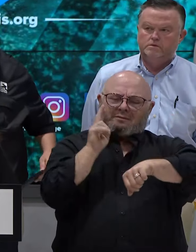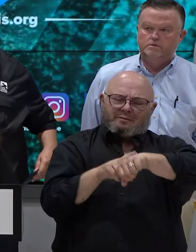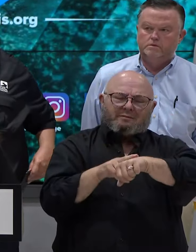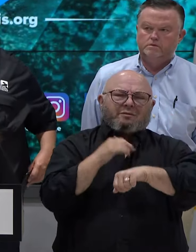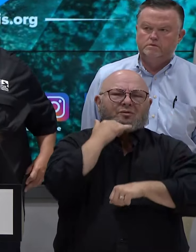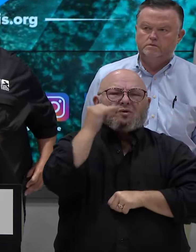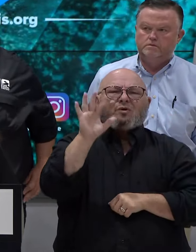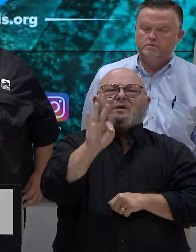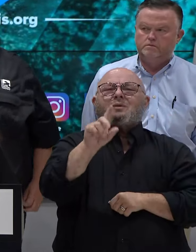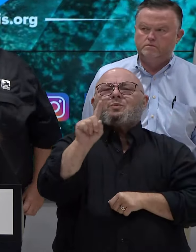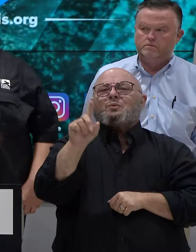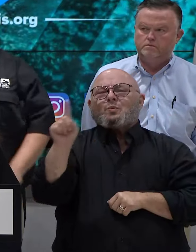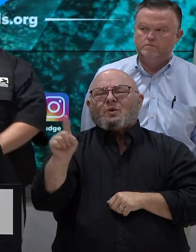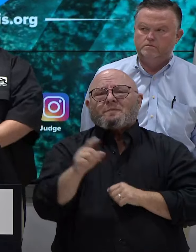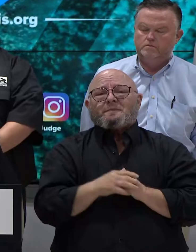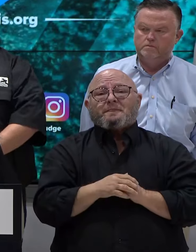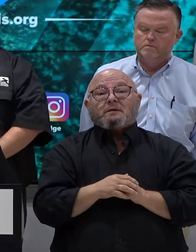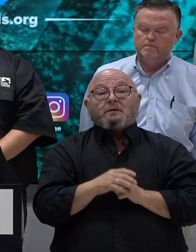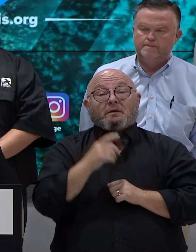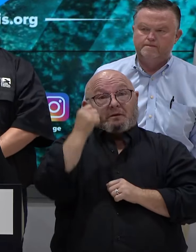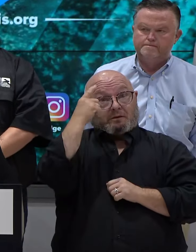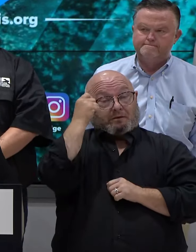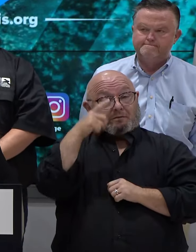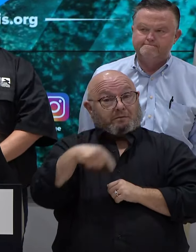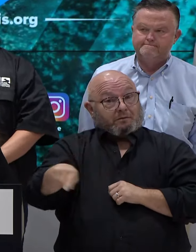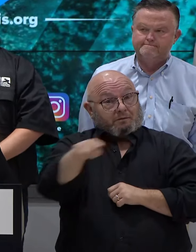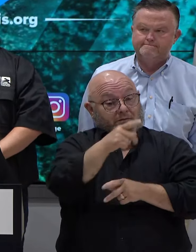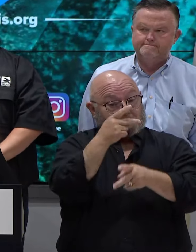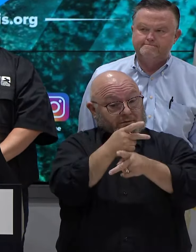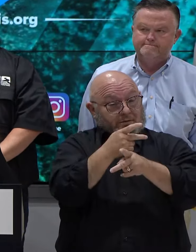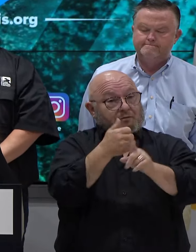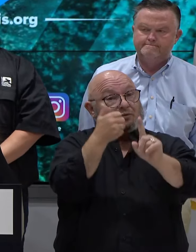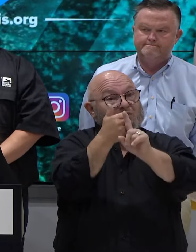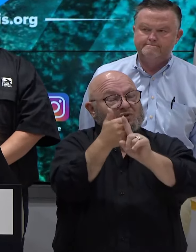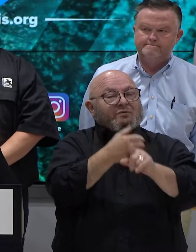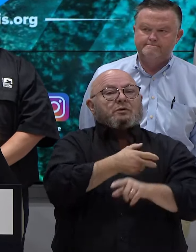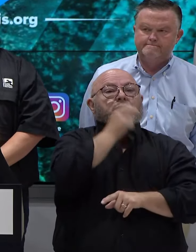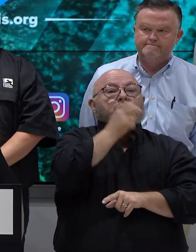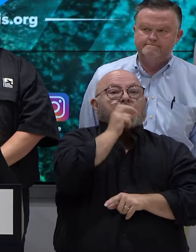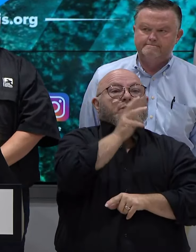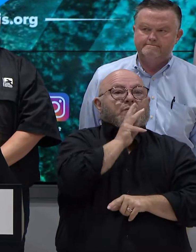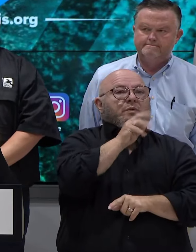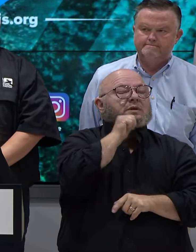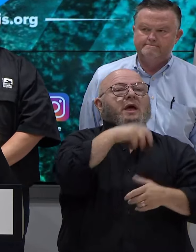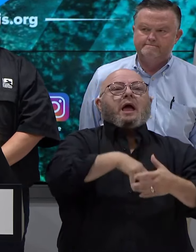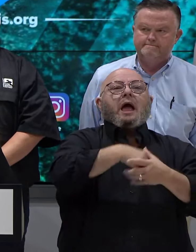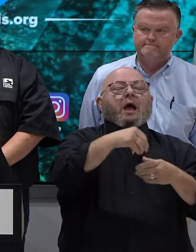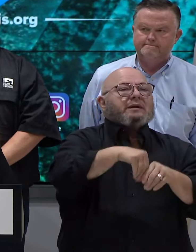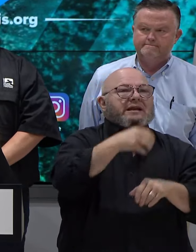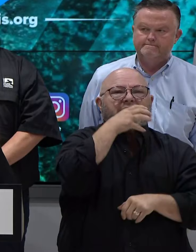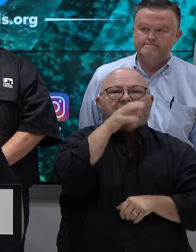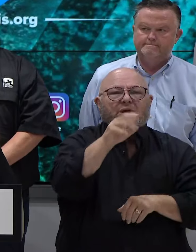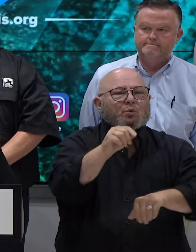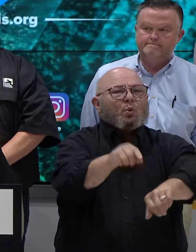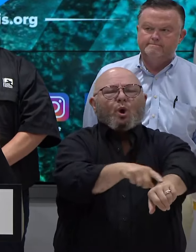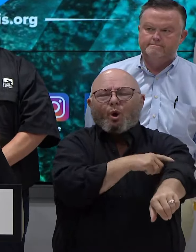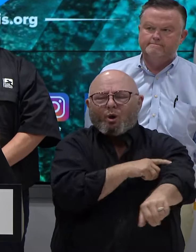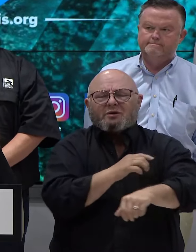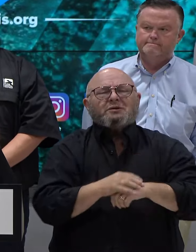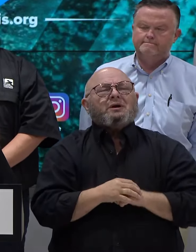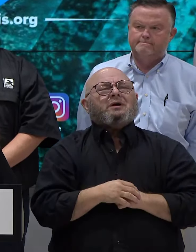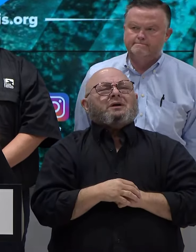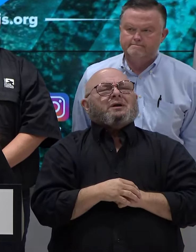911. And so as long as you take care of yourself, watching out for dehydration, not being outside for too long,